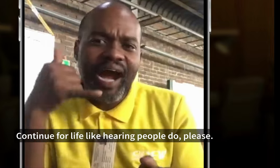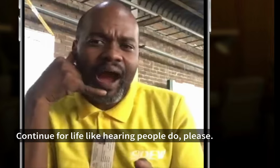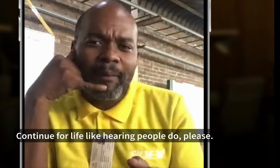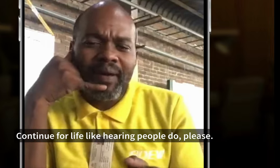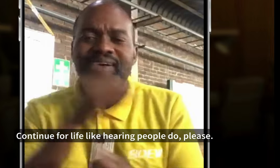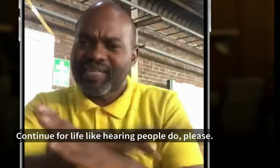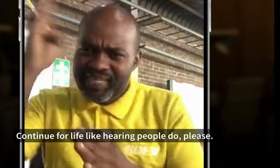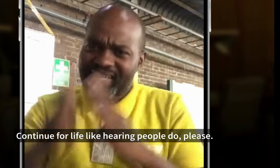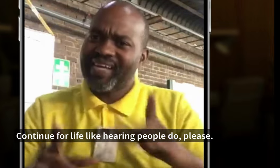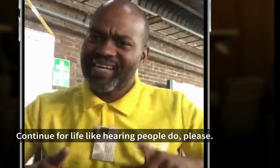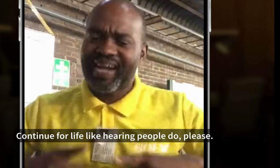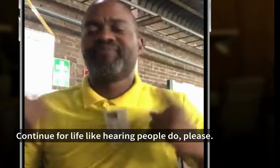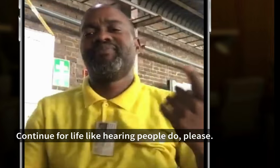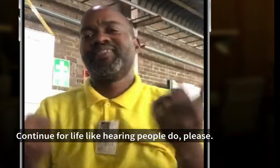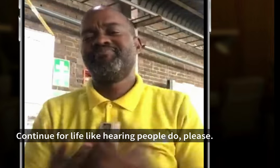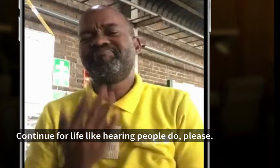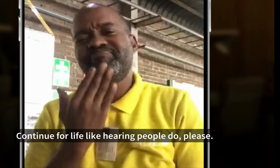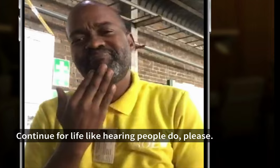to do. Please.